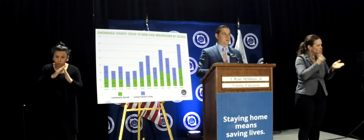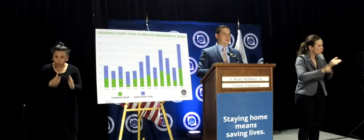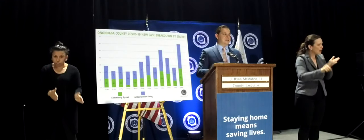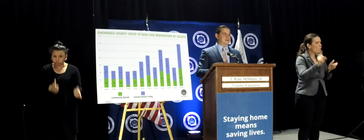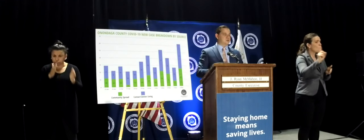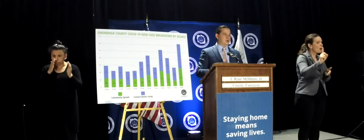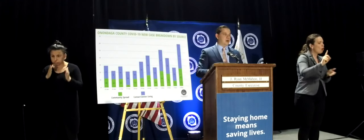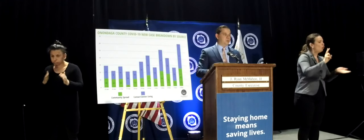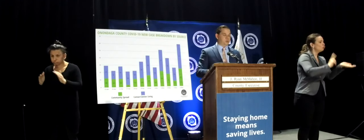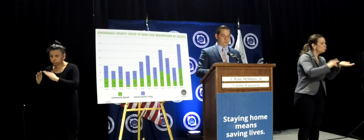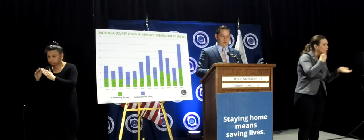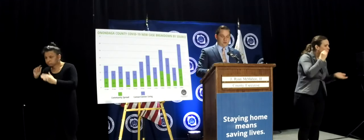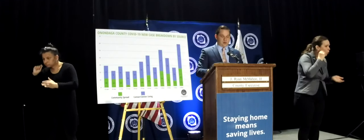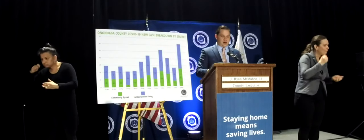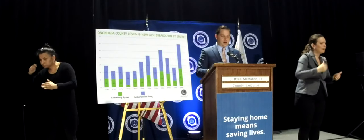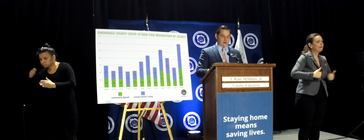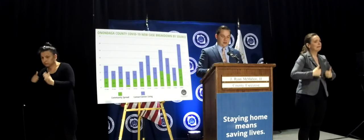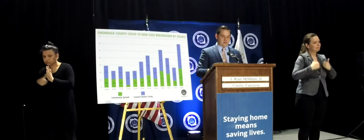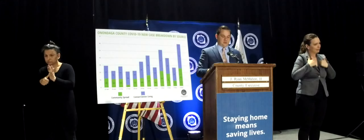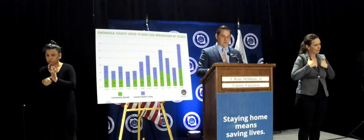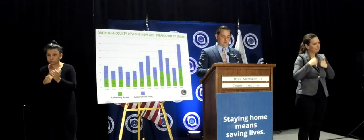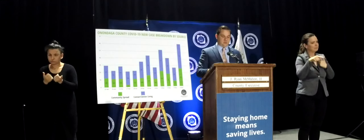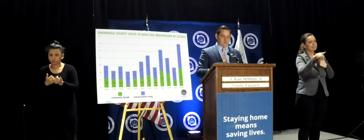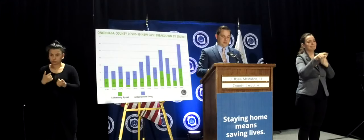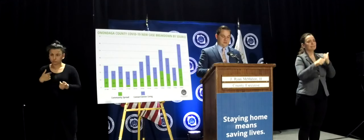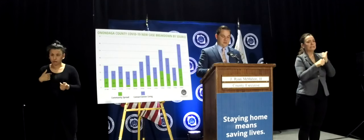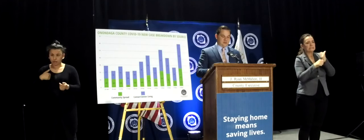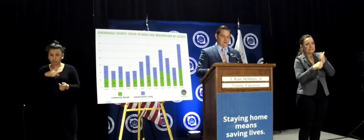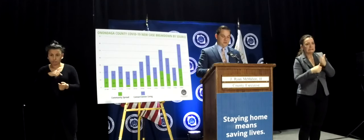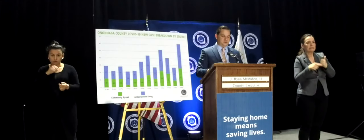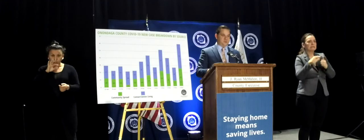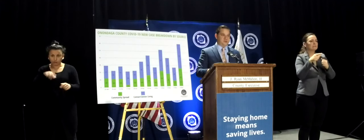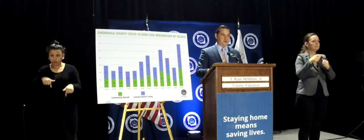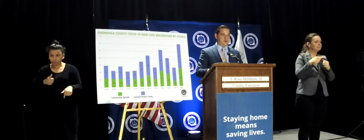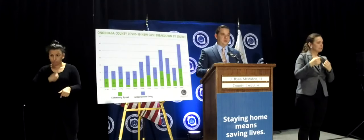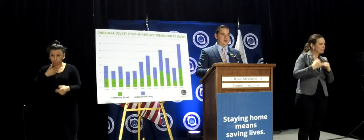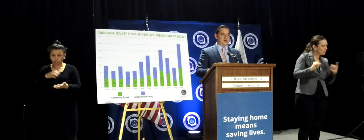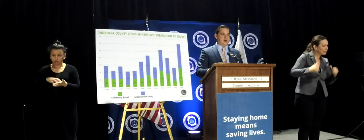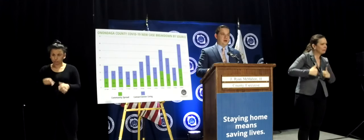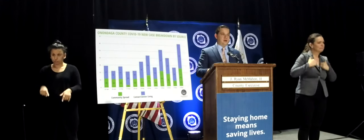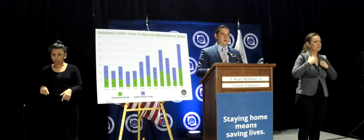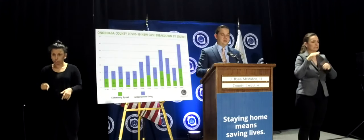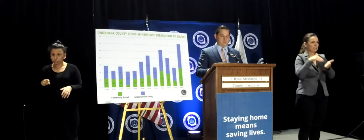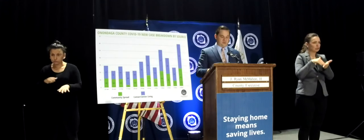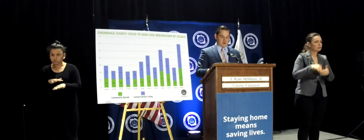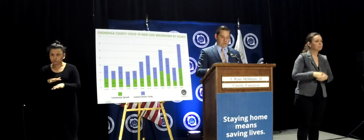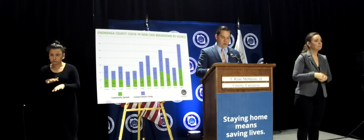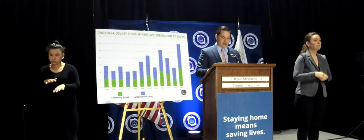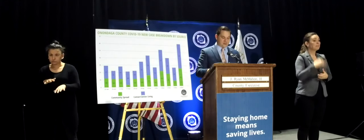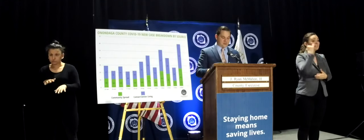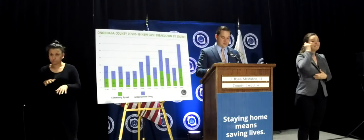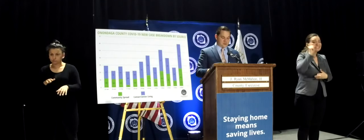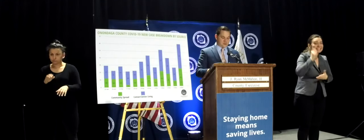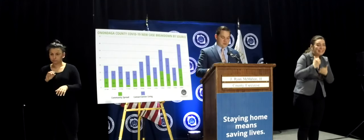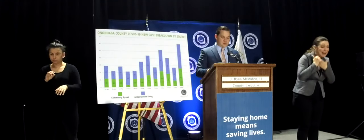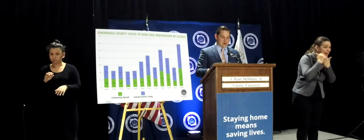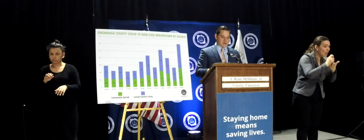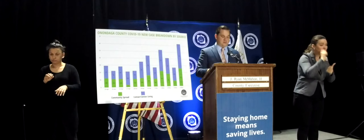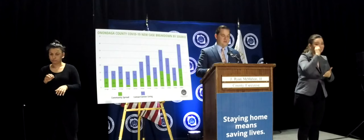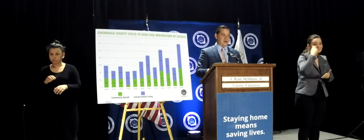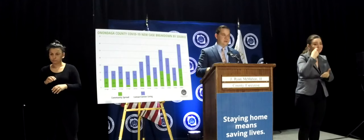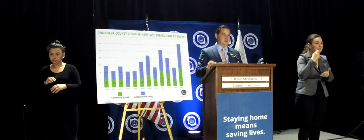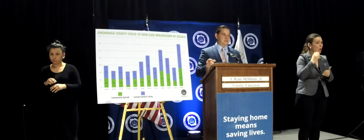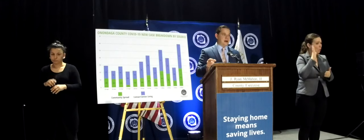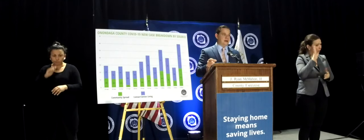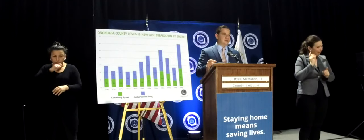need help with test kits, we'll help you. Let's learn from each other. and be very proactive in this